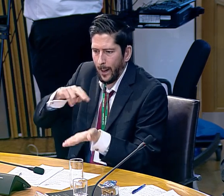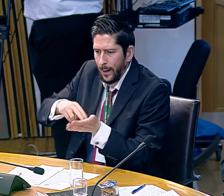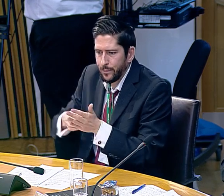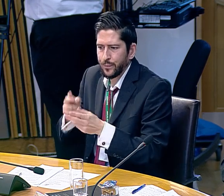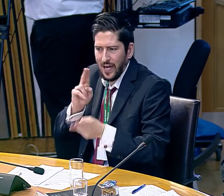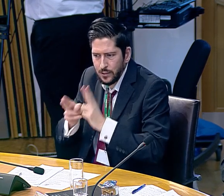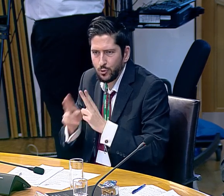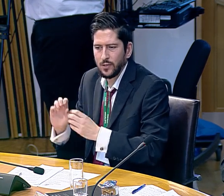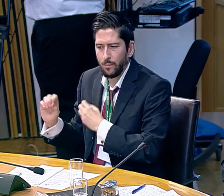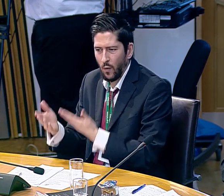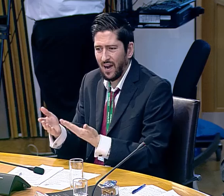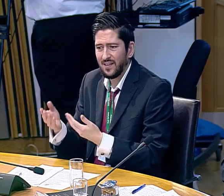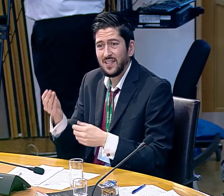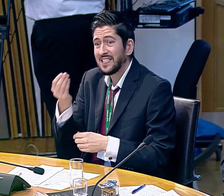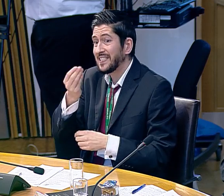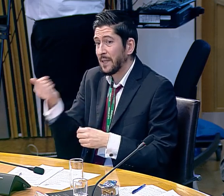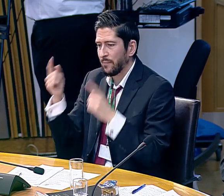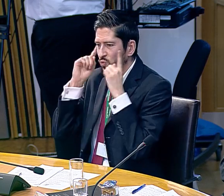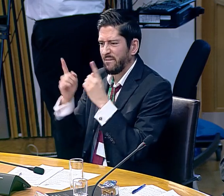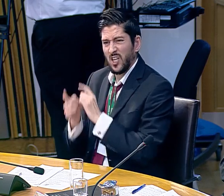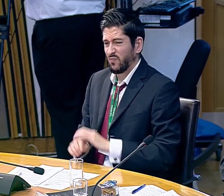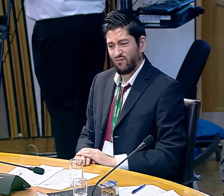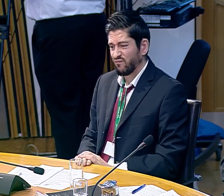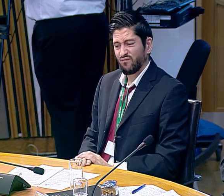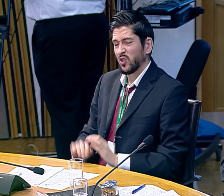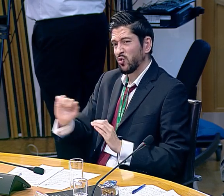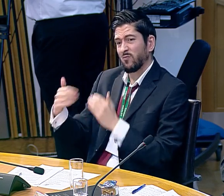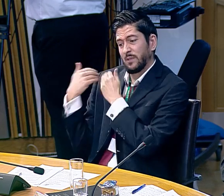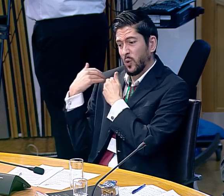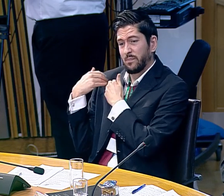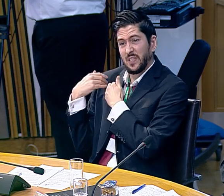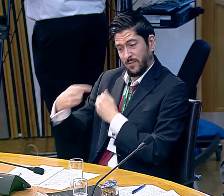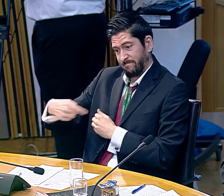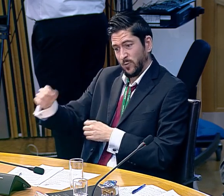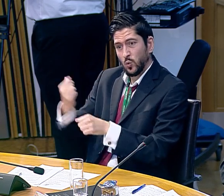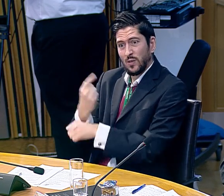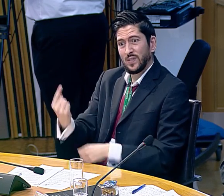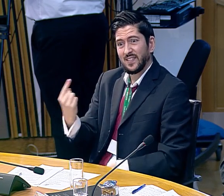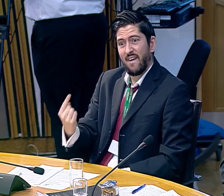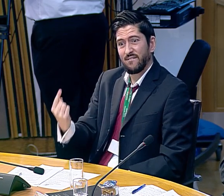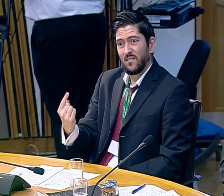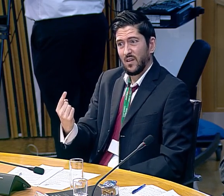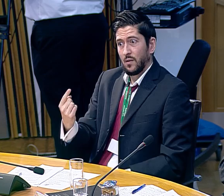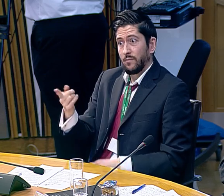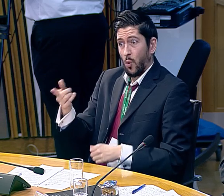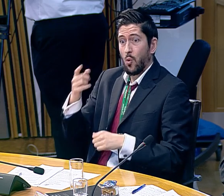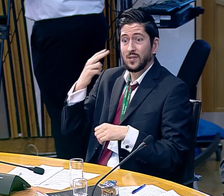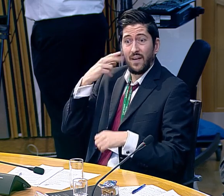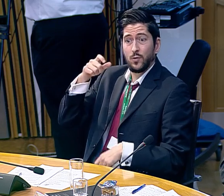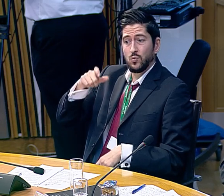I know some universities are very good and proactive about considering applications and thinking about what